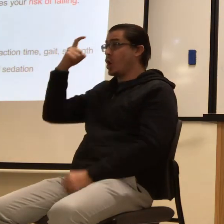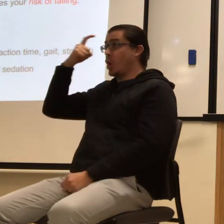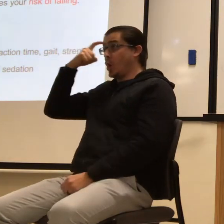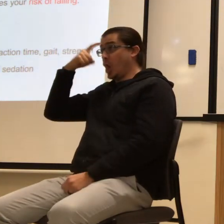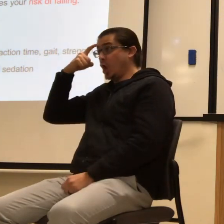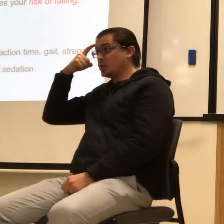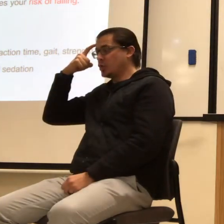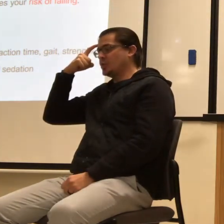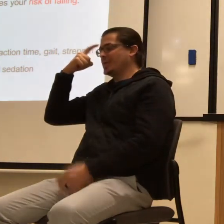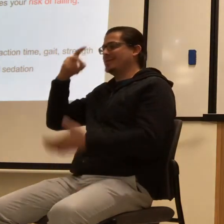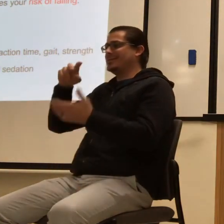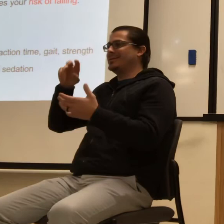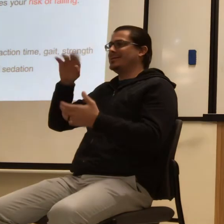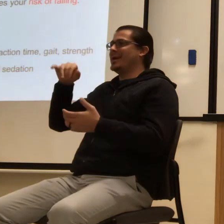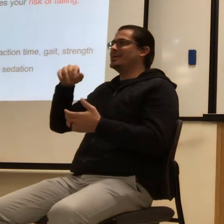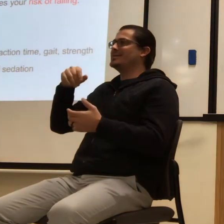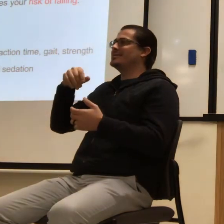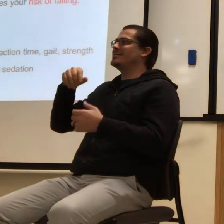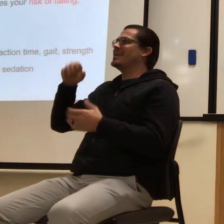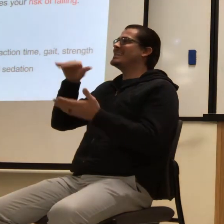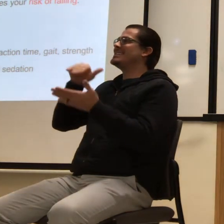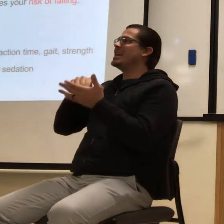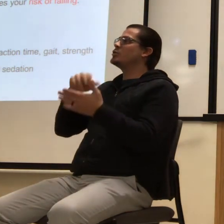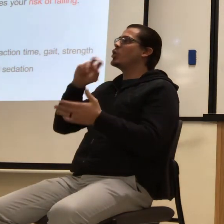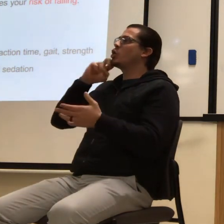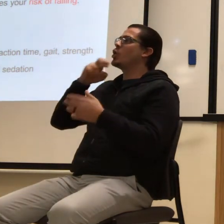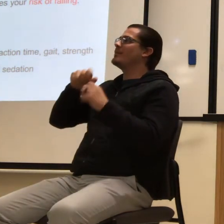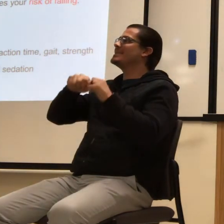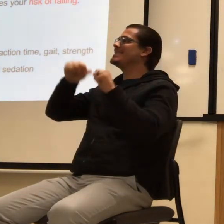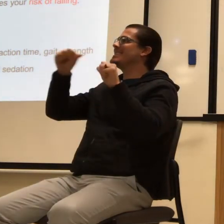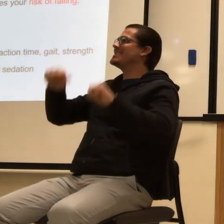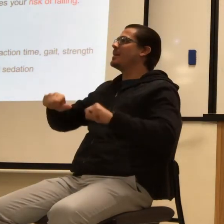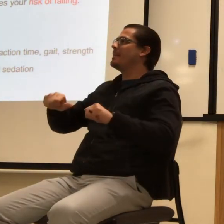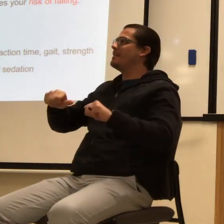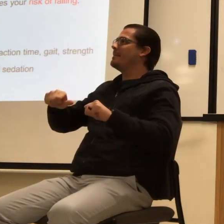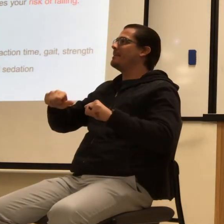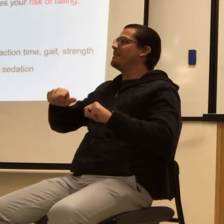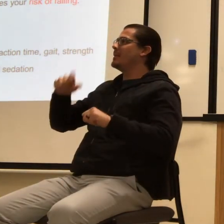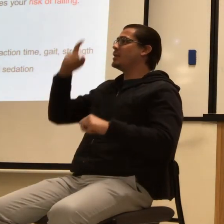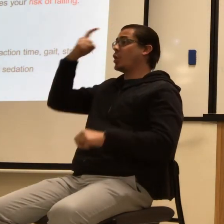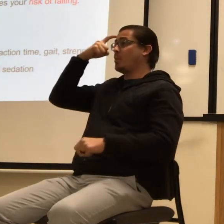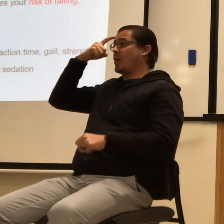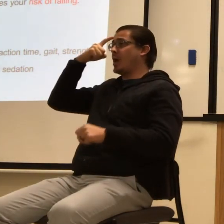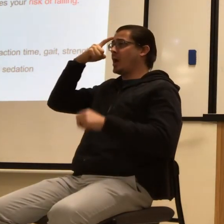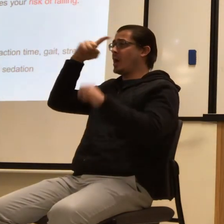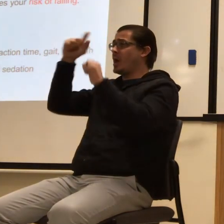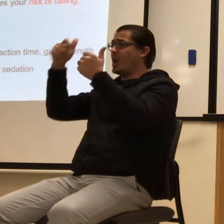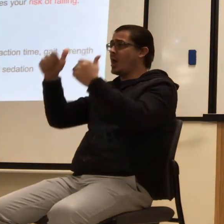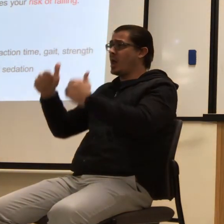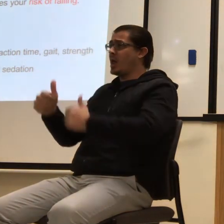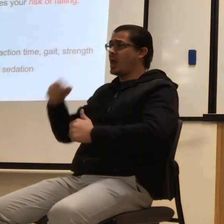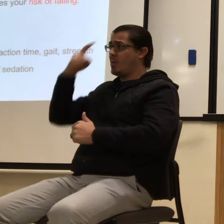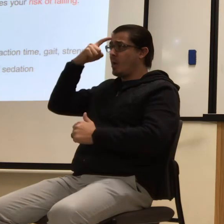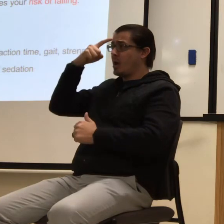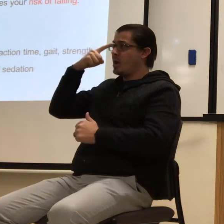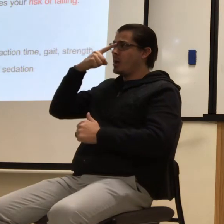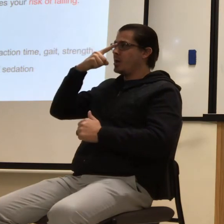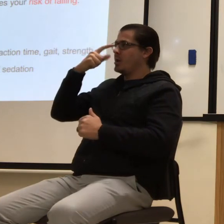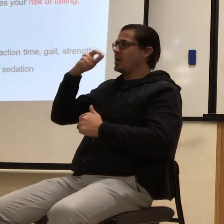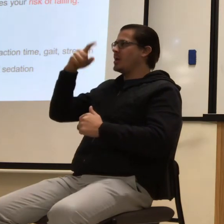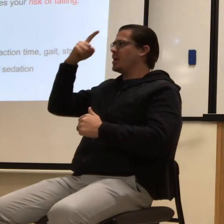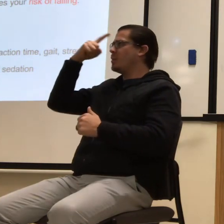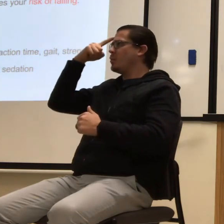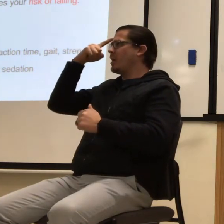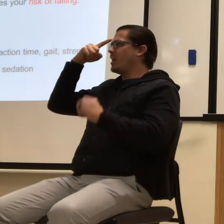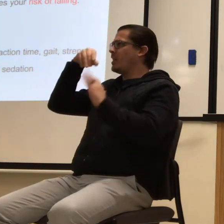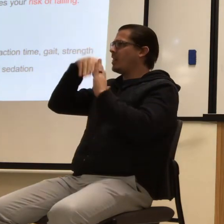not? Neurologically refers to the central nervous system. Okay. So it could be your brain is degenerating, any brain